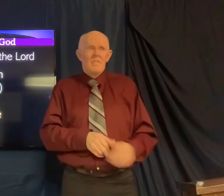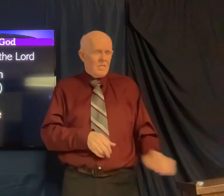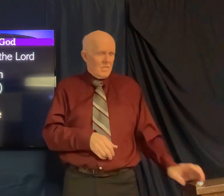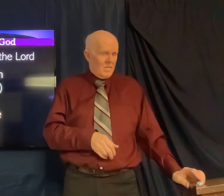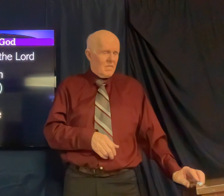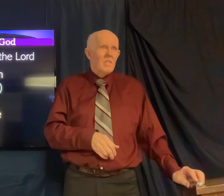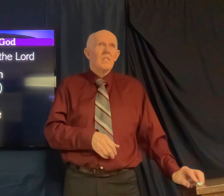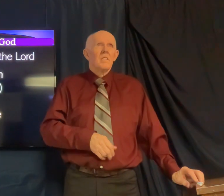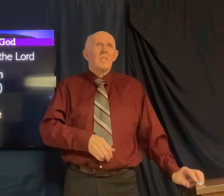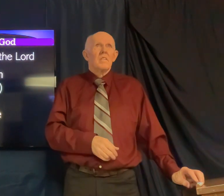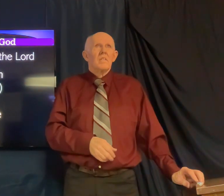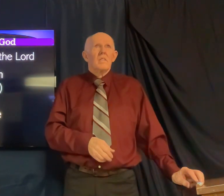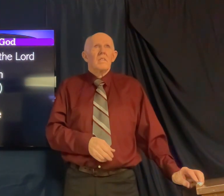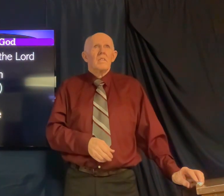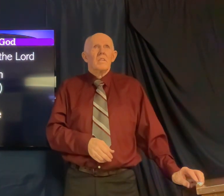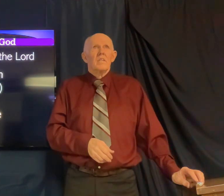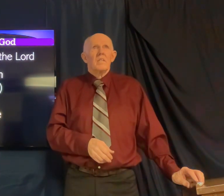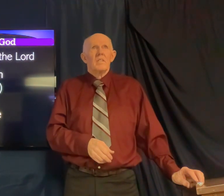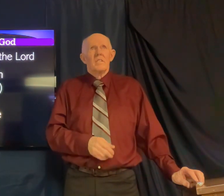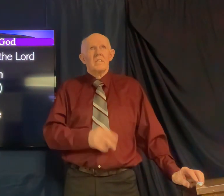Life on earth is short.